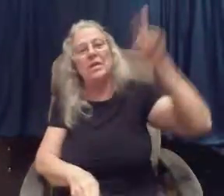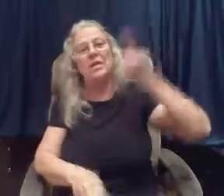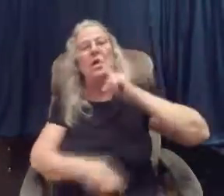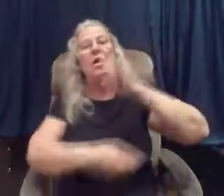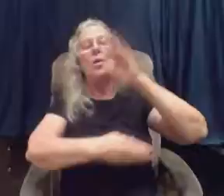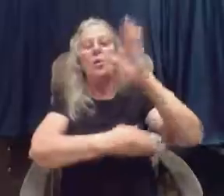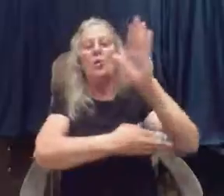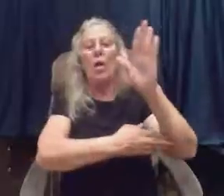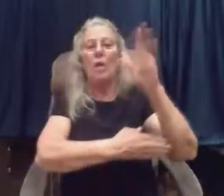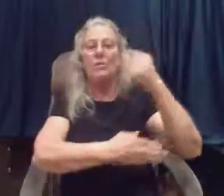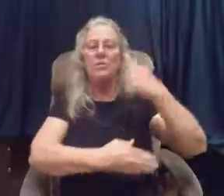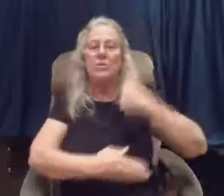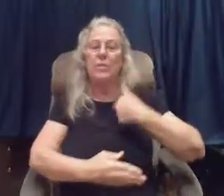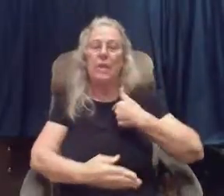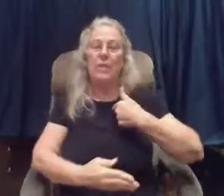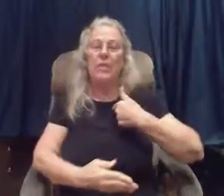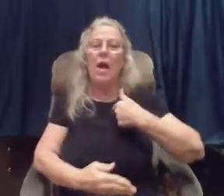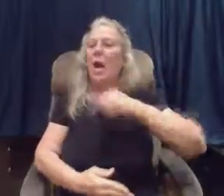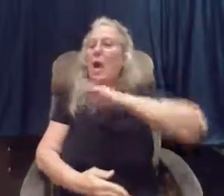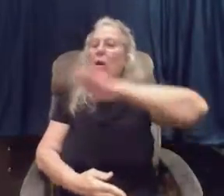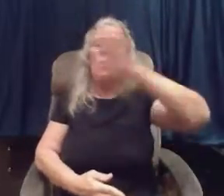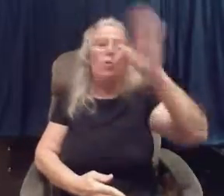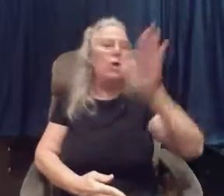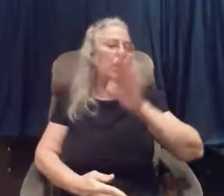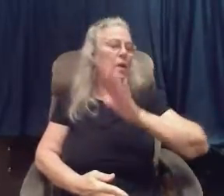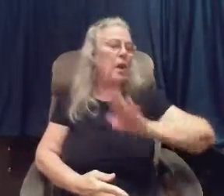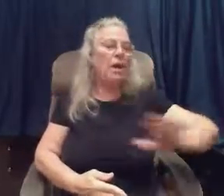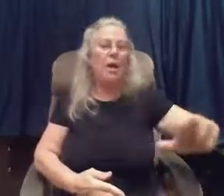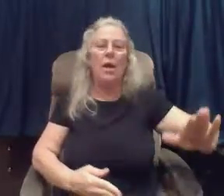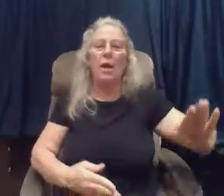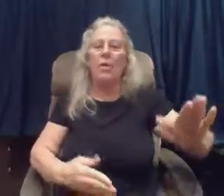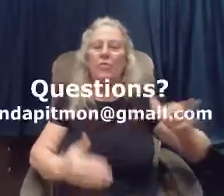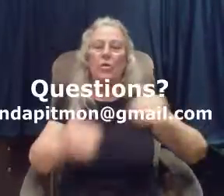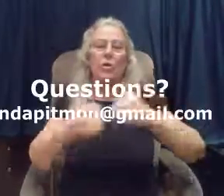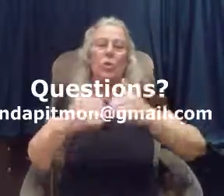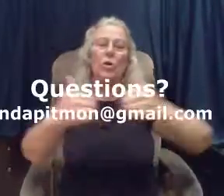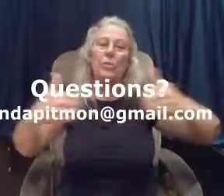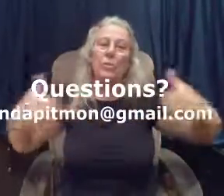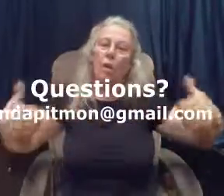since he promised me that we never would part.